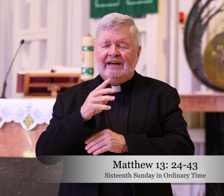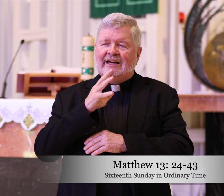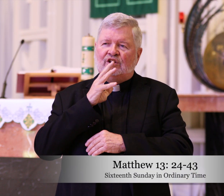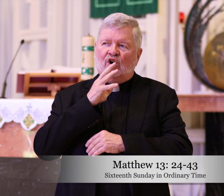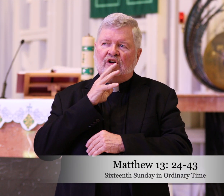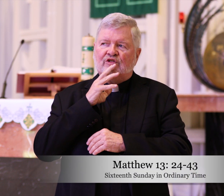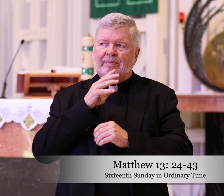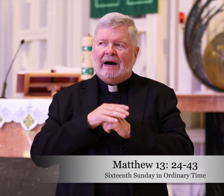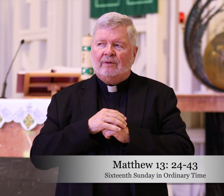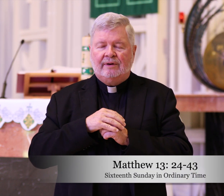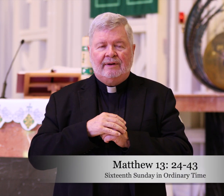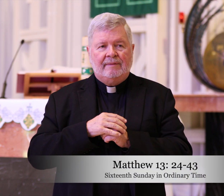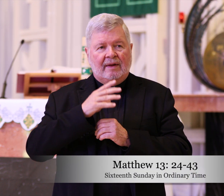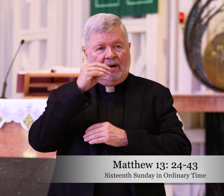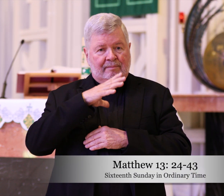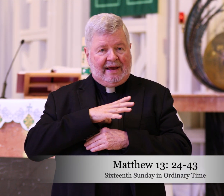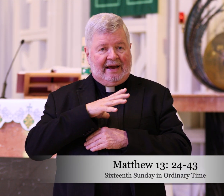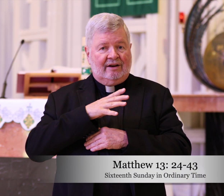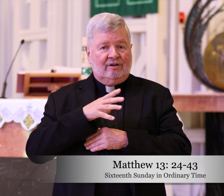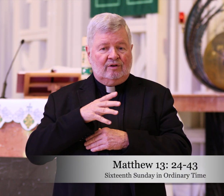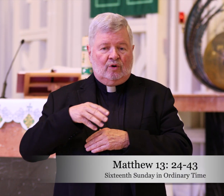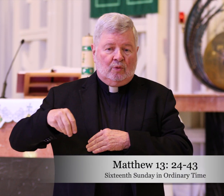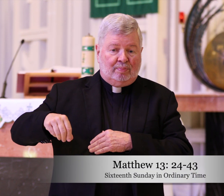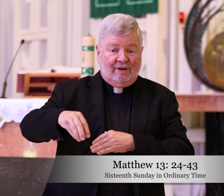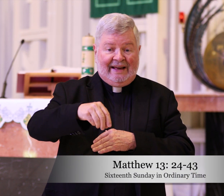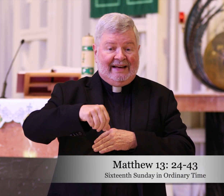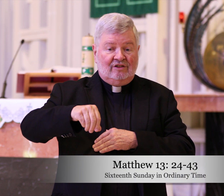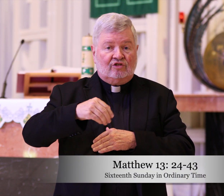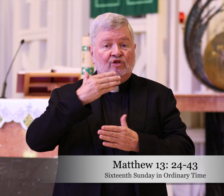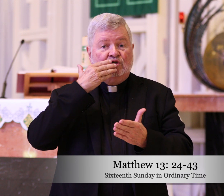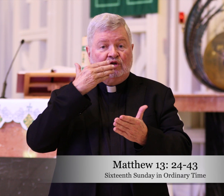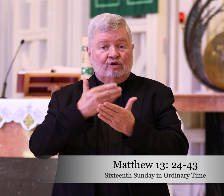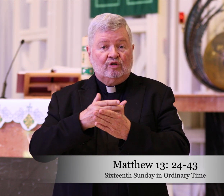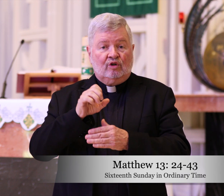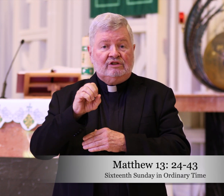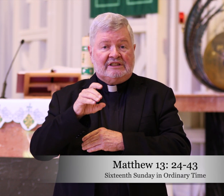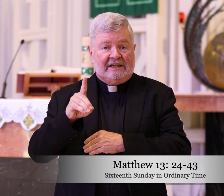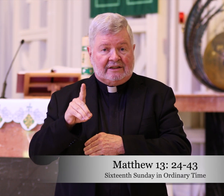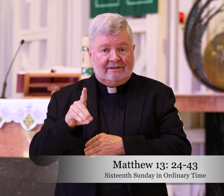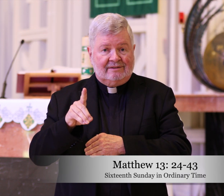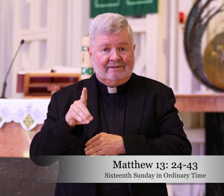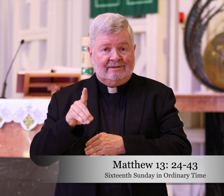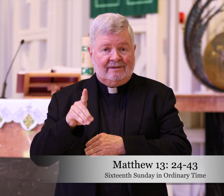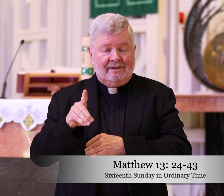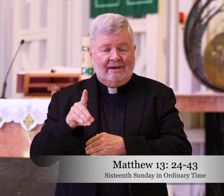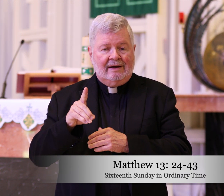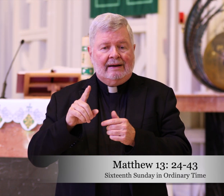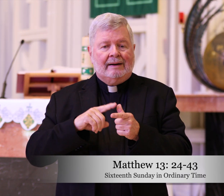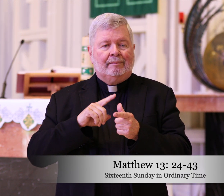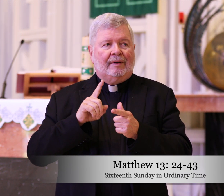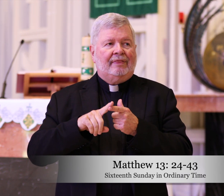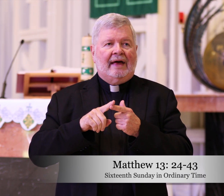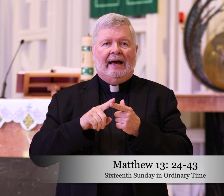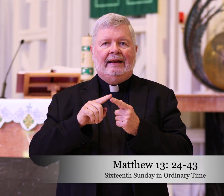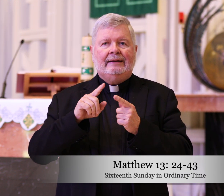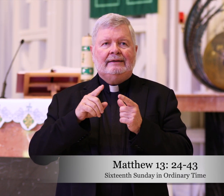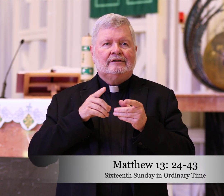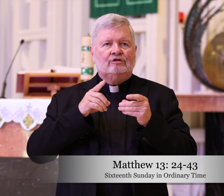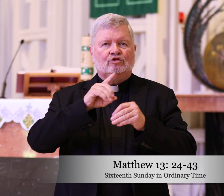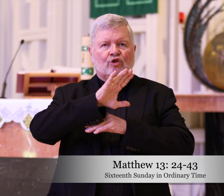He talks about a man who plants good seed, but then during